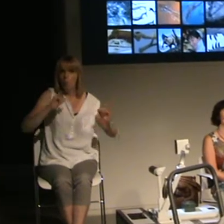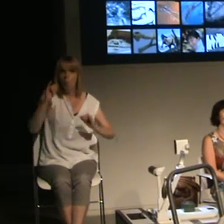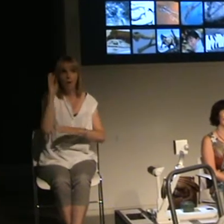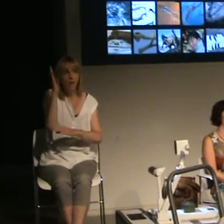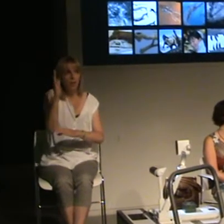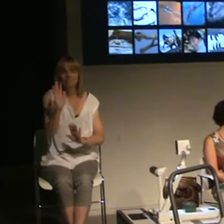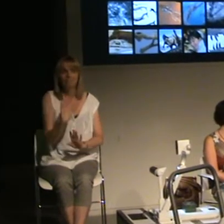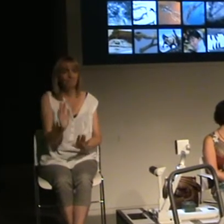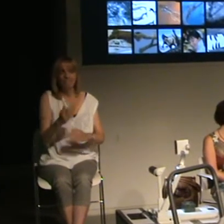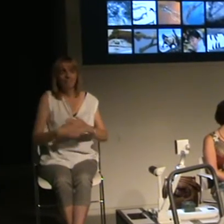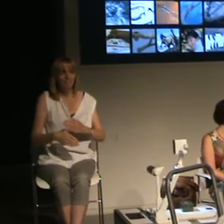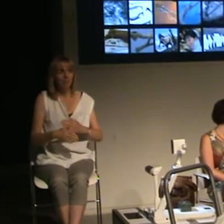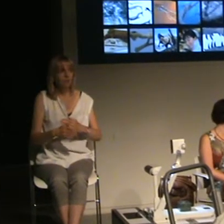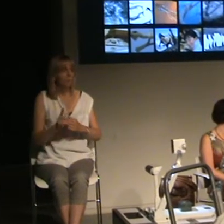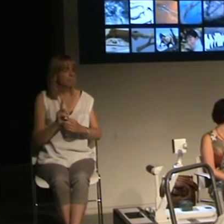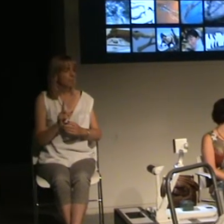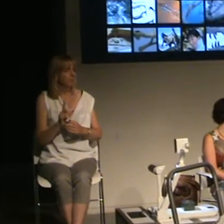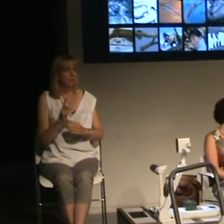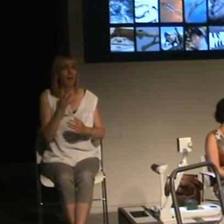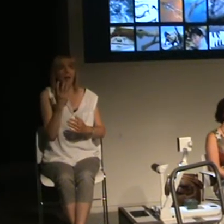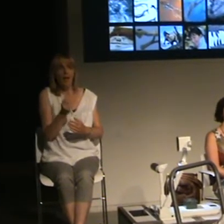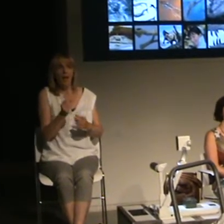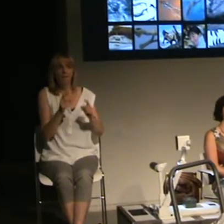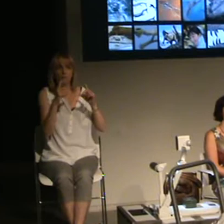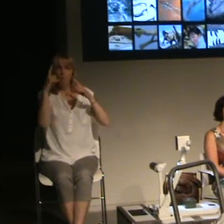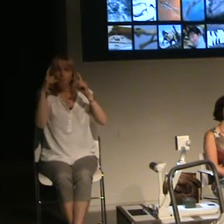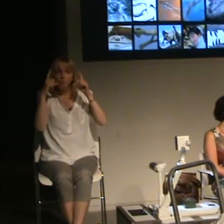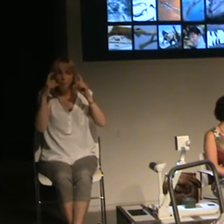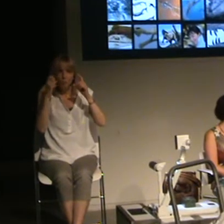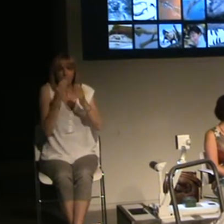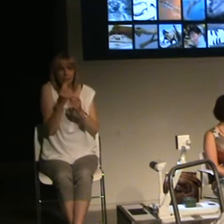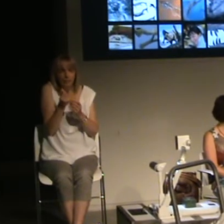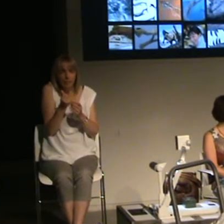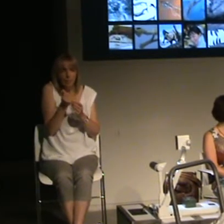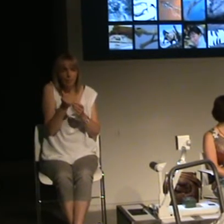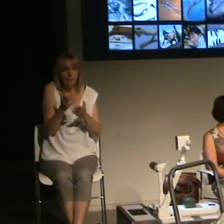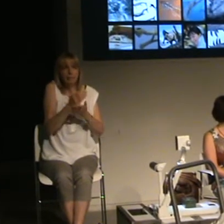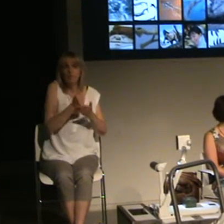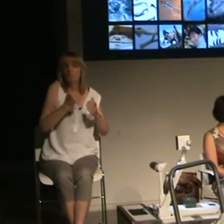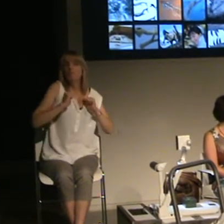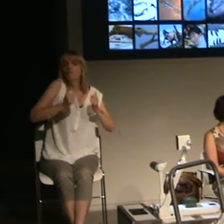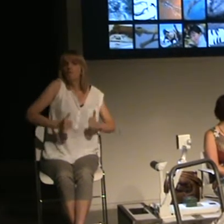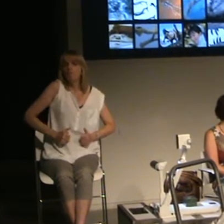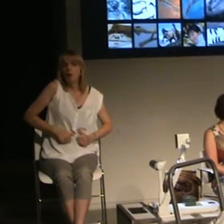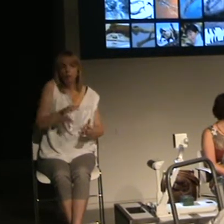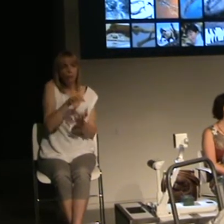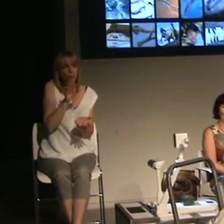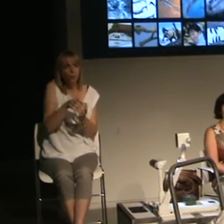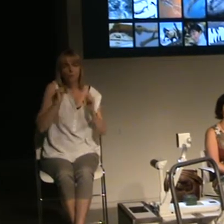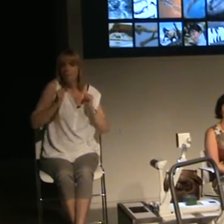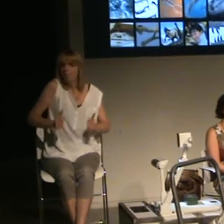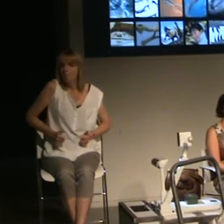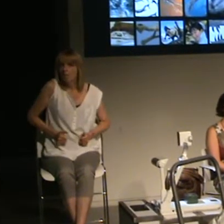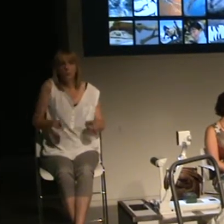the wild yet, but I've got some really good photos of some in captivity and in crocodile farms and zoos, but not